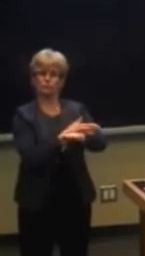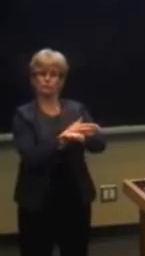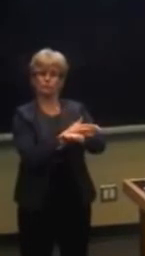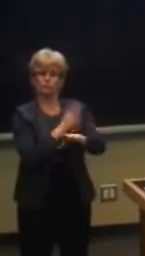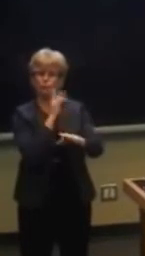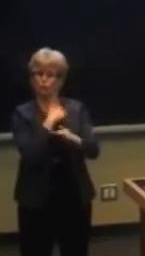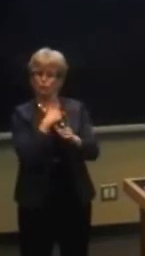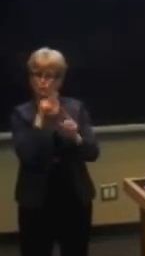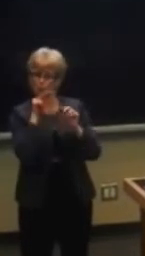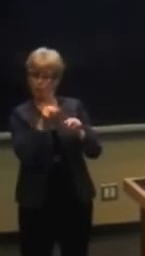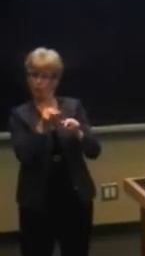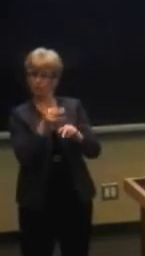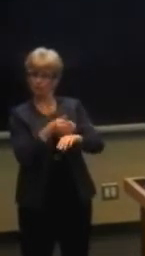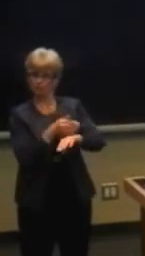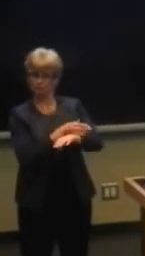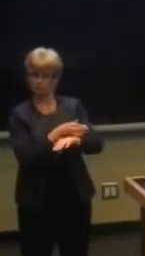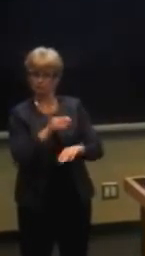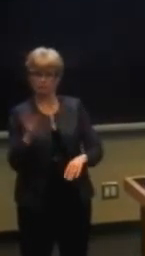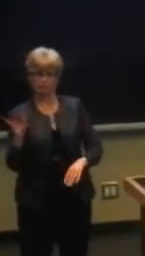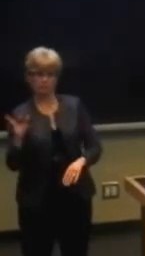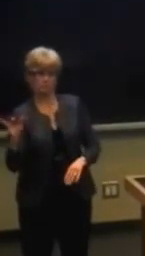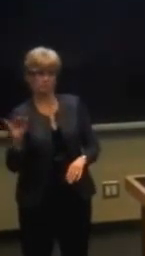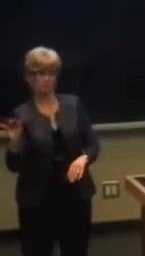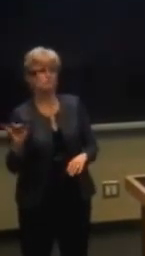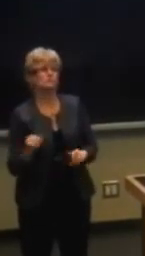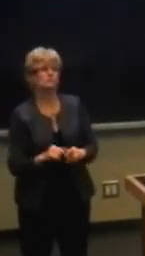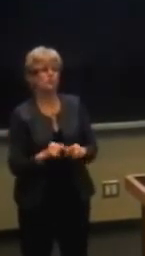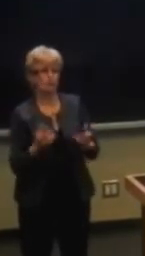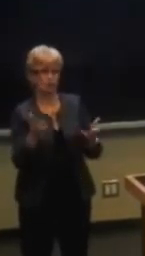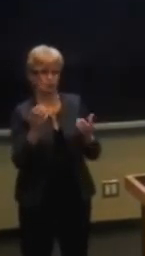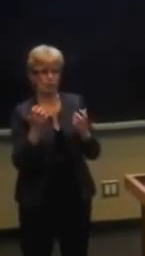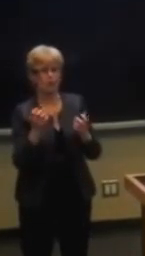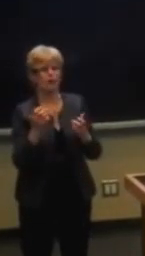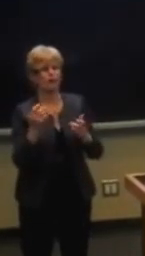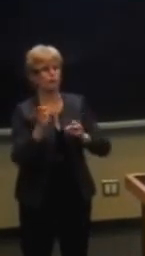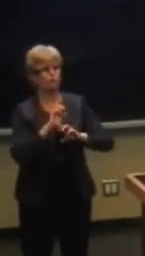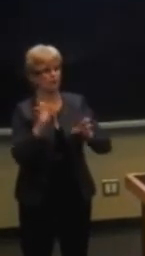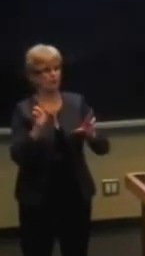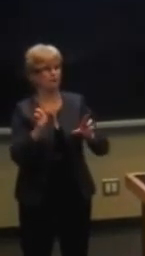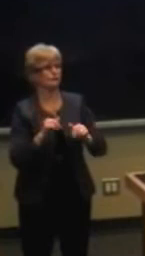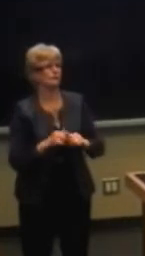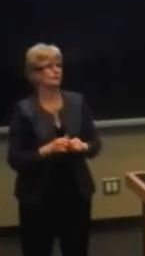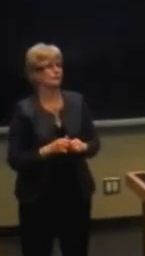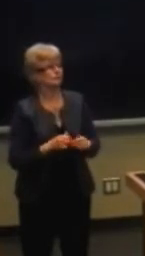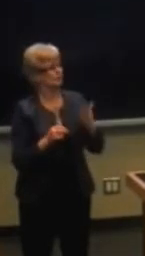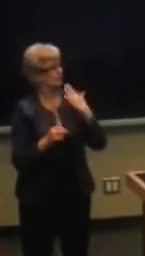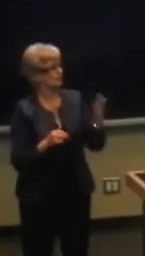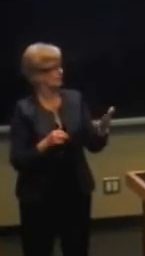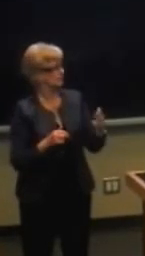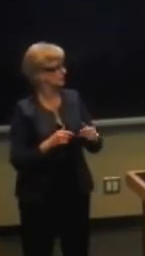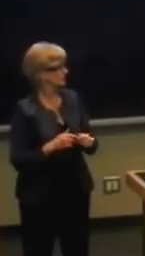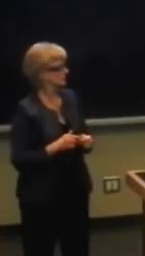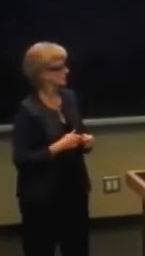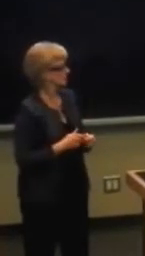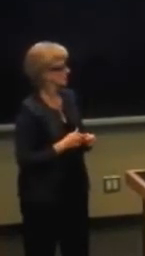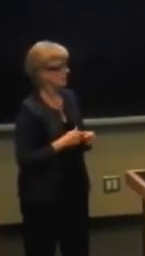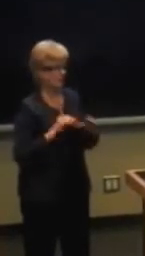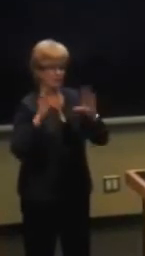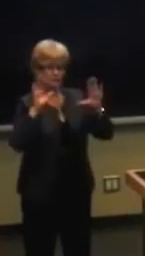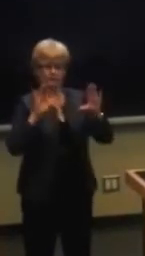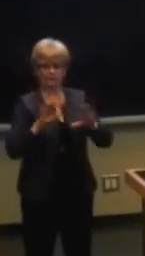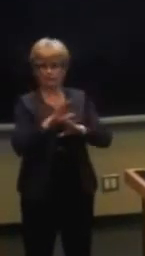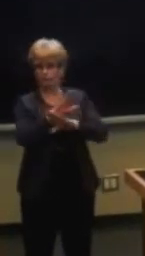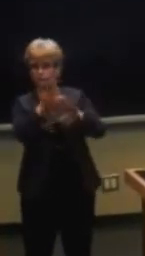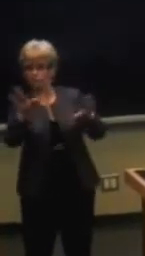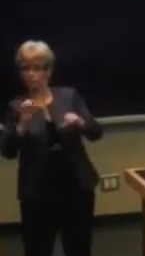we're going to track, and we are determined to get the availability up on elevators. But thanks to the fantastic work that you